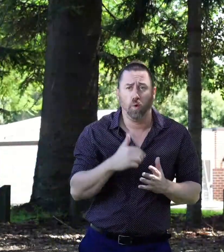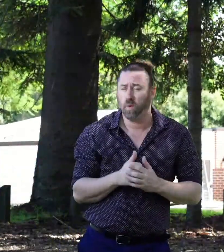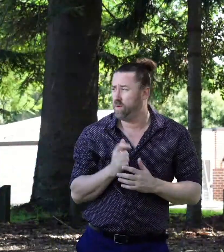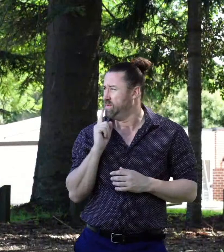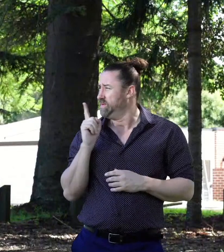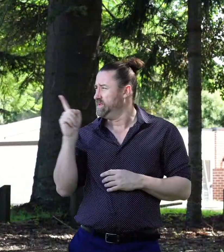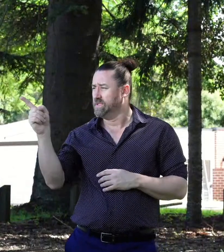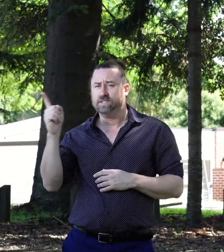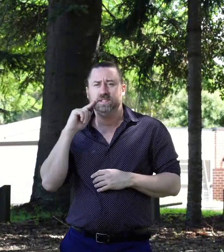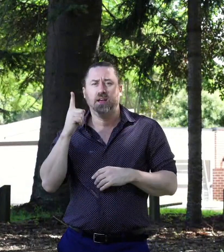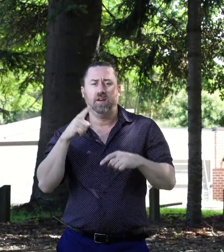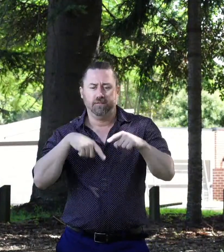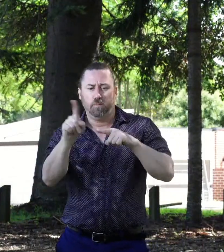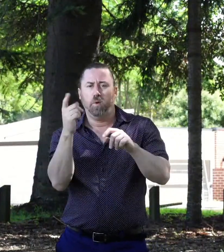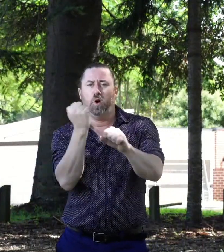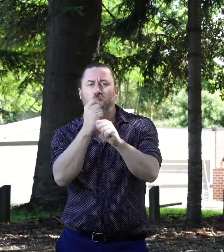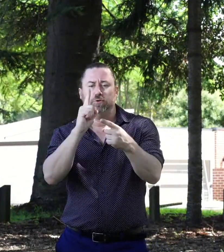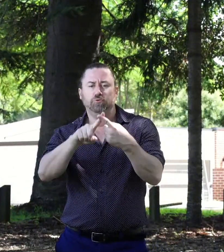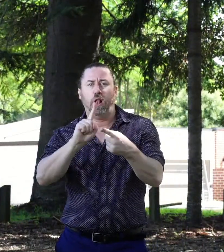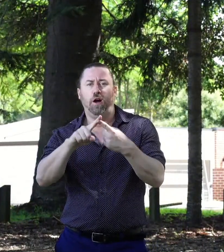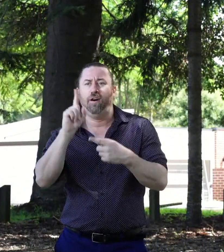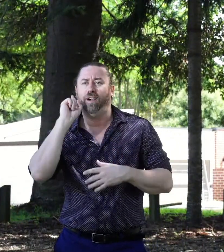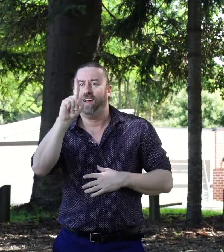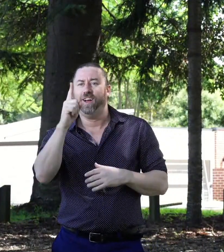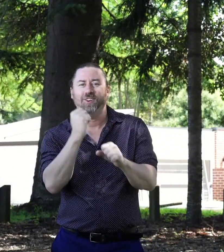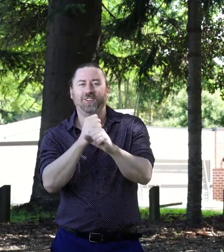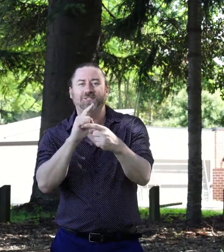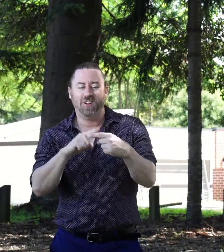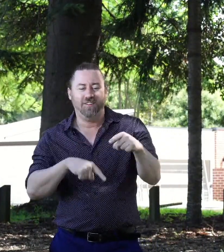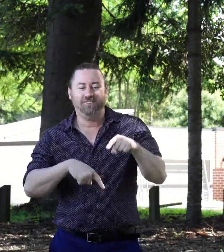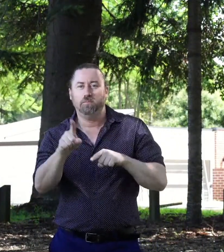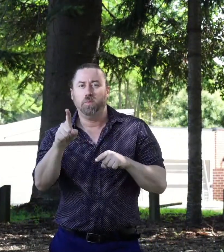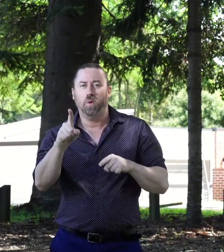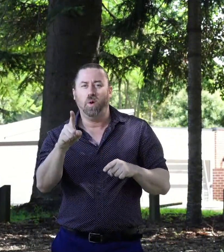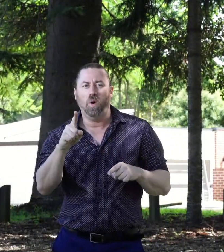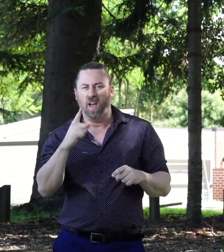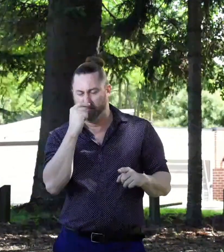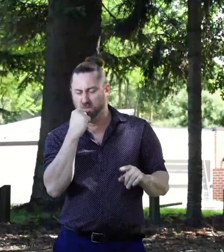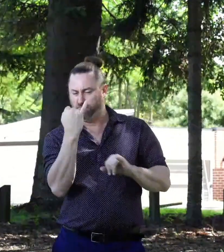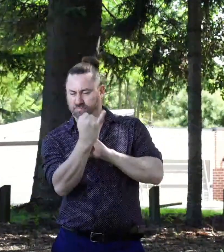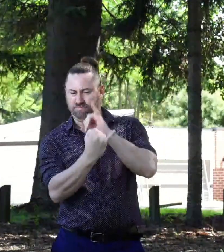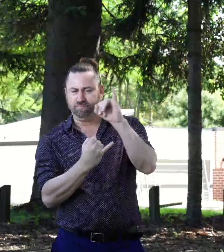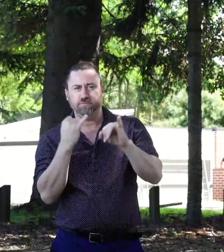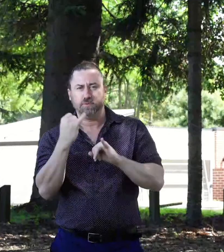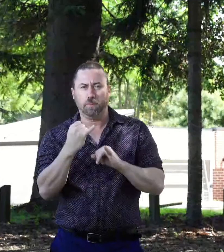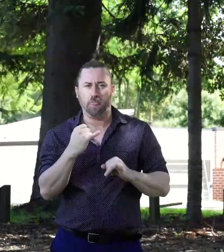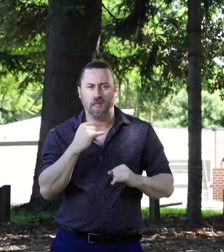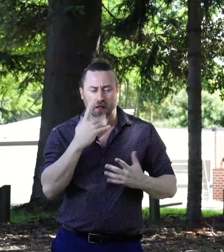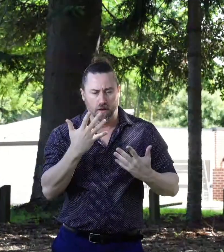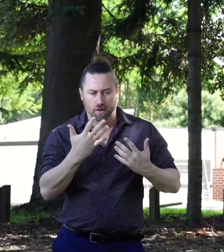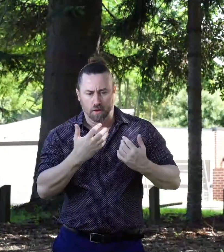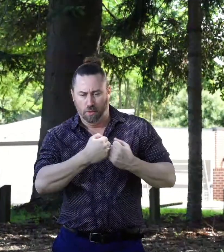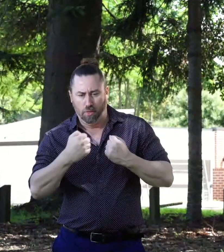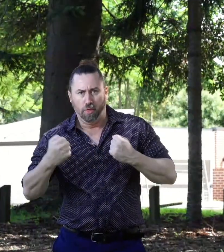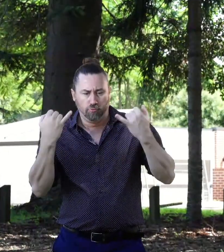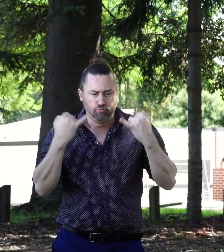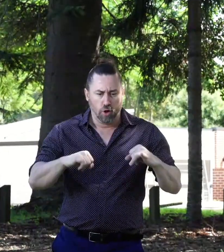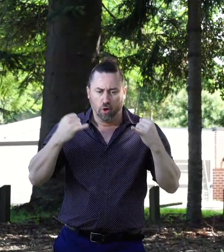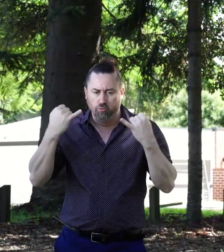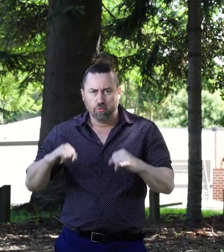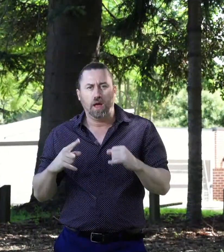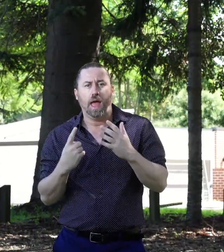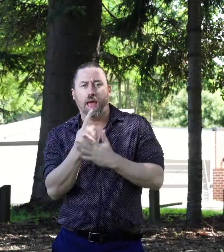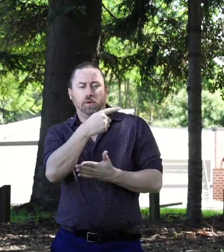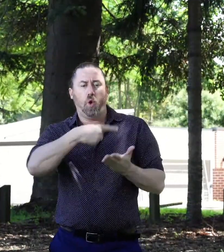to the football in Geelong last night, where there's been criticism that it took so long for that to happen, and what actually occurred